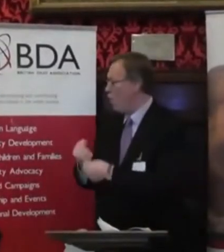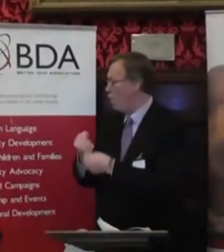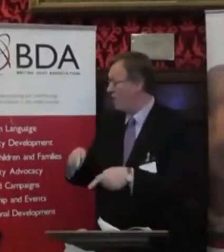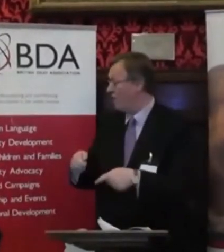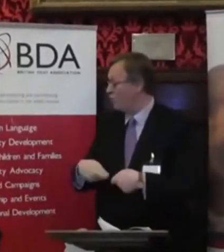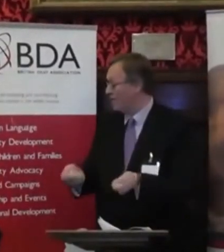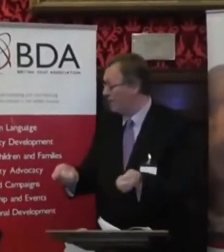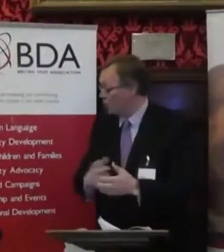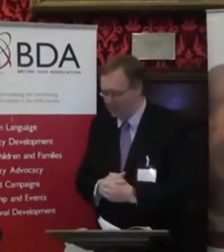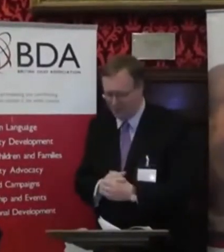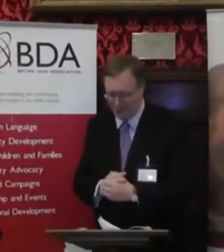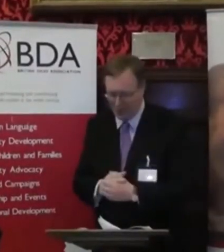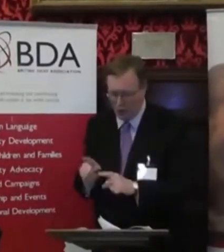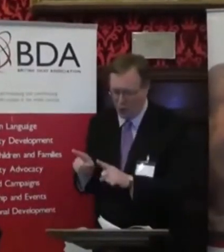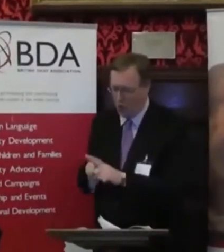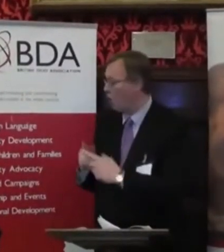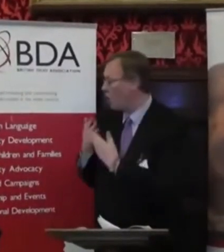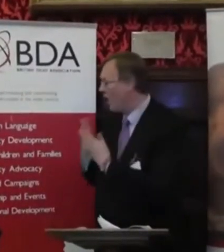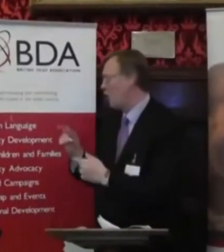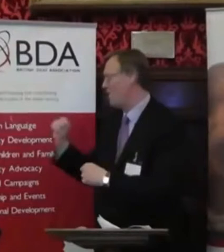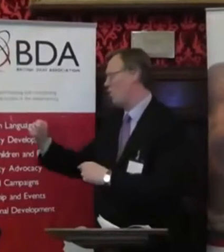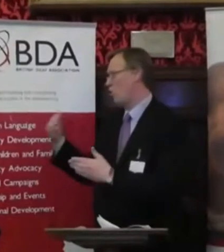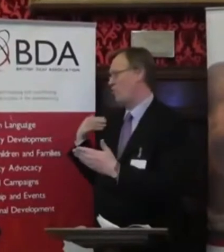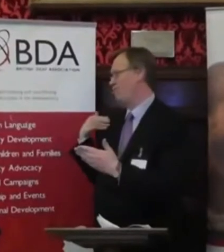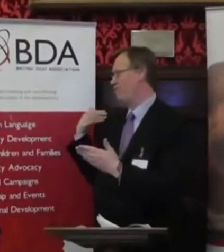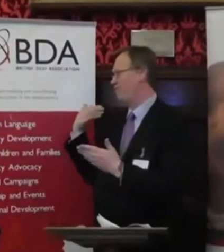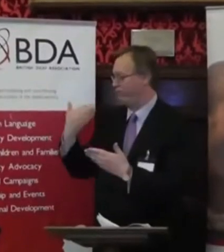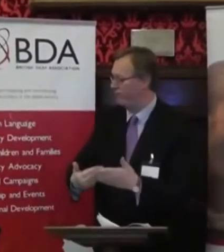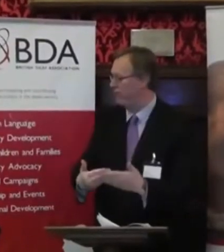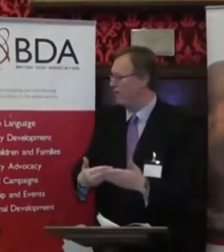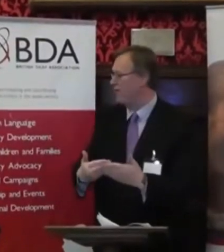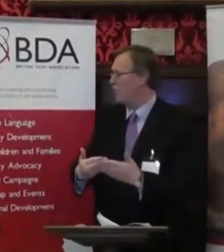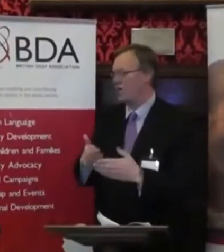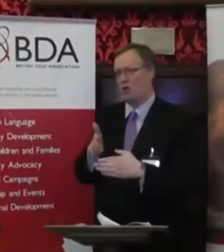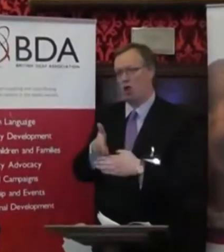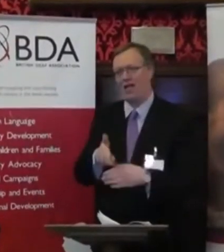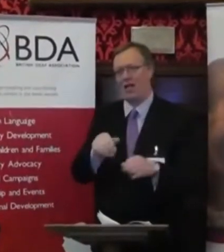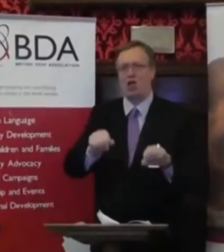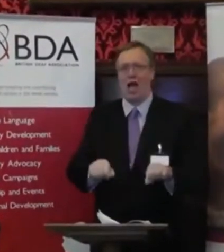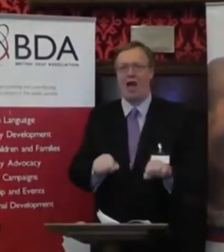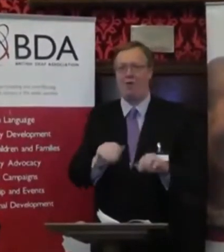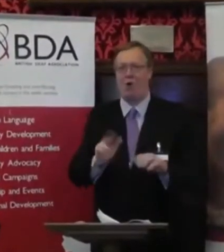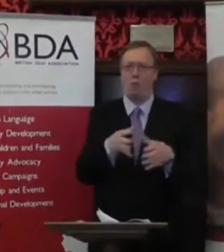So Malcolm, thank you very much for supporting this, and also thank you very much for your long-term